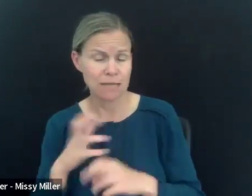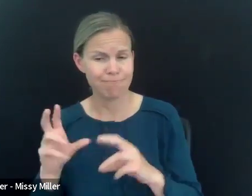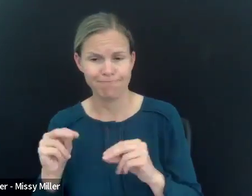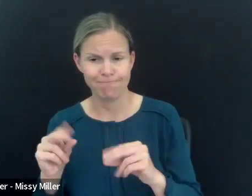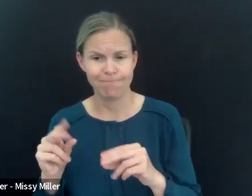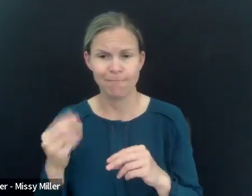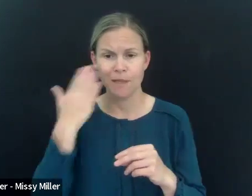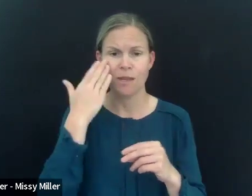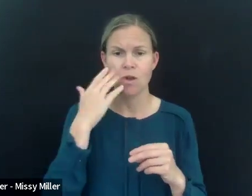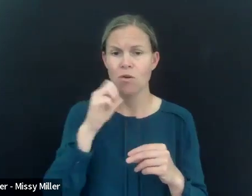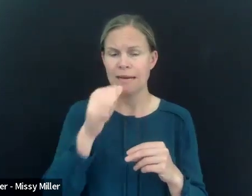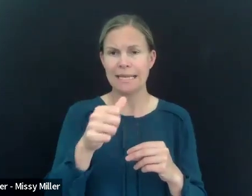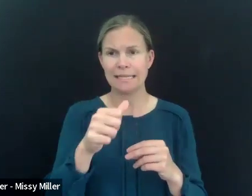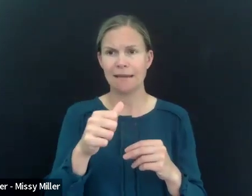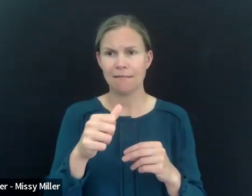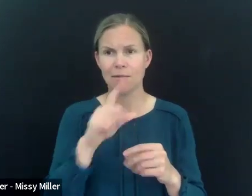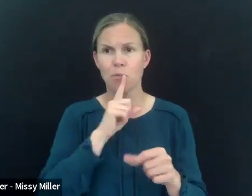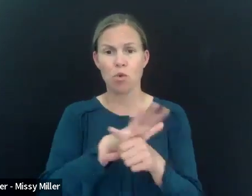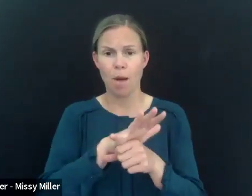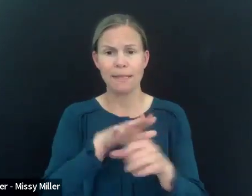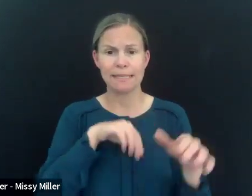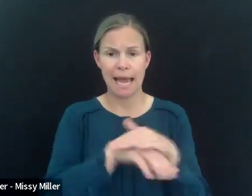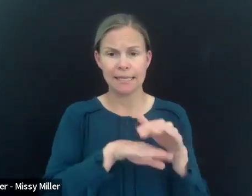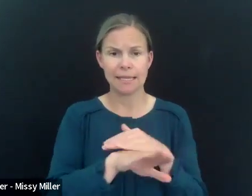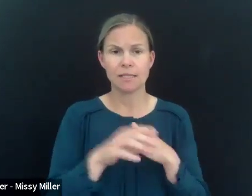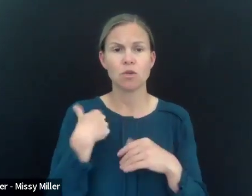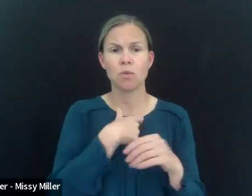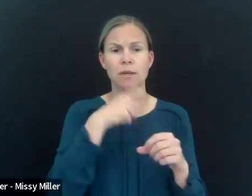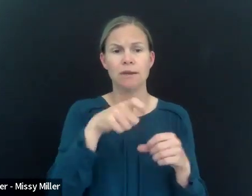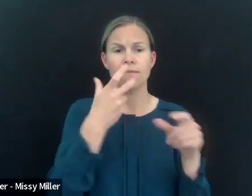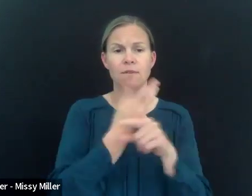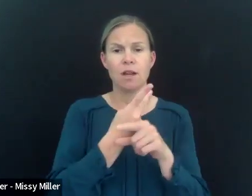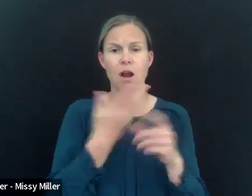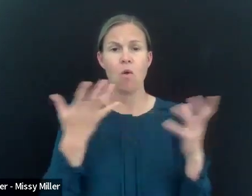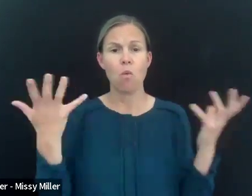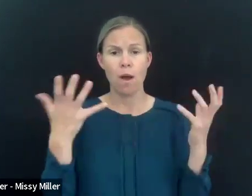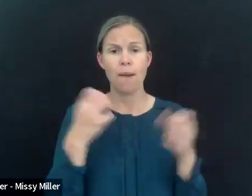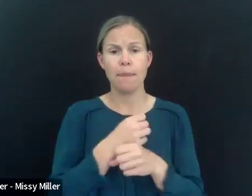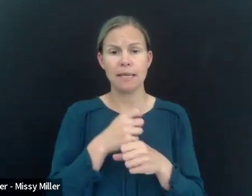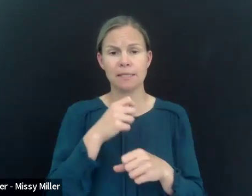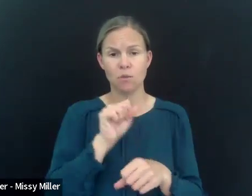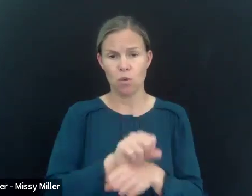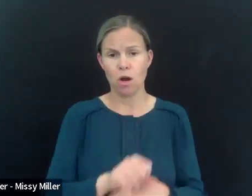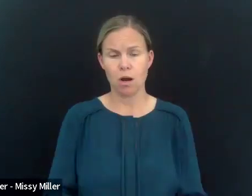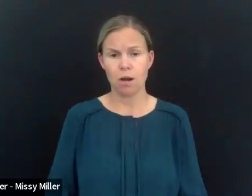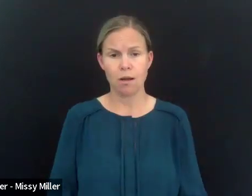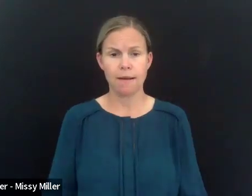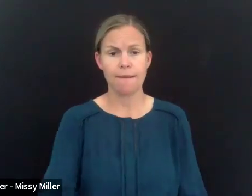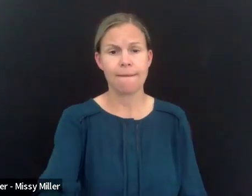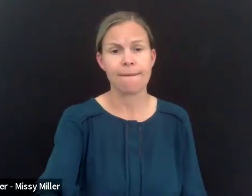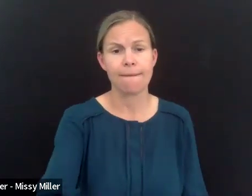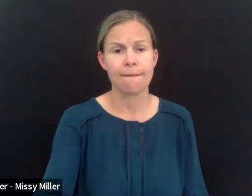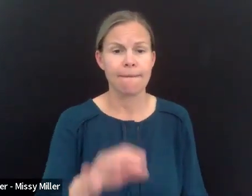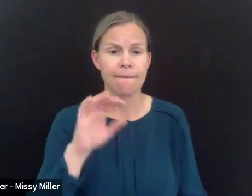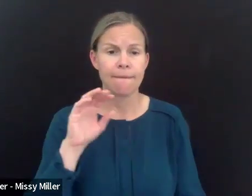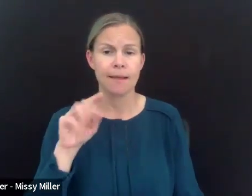ensure access. And we really need to see what makes this work, of course. And I'll just piggyback on that. So that just shows you how dire it